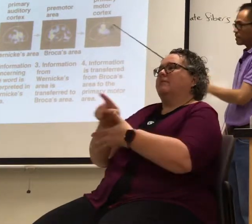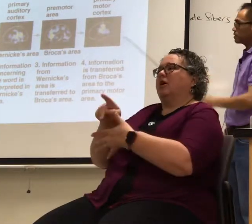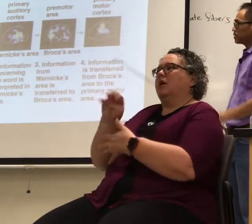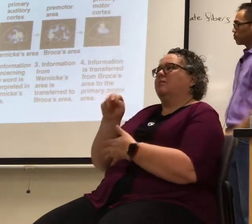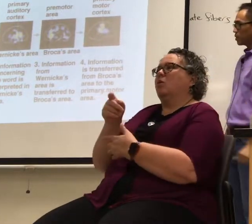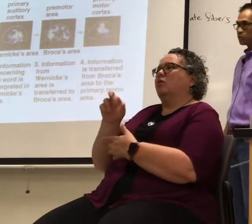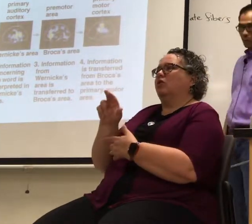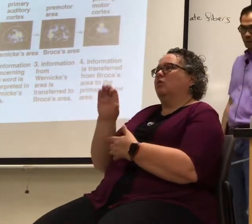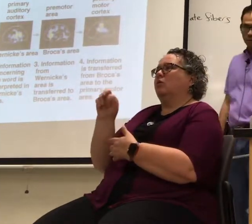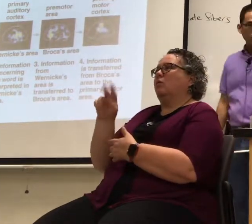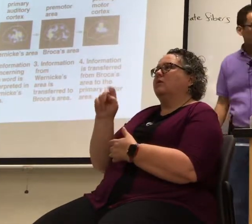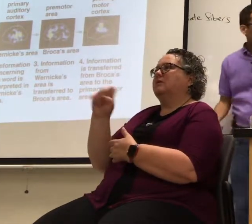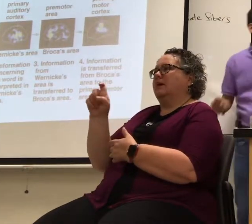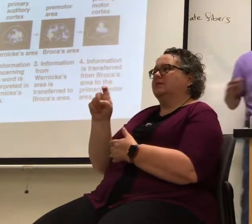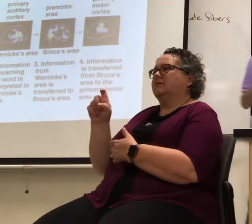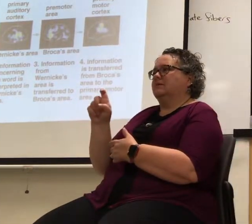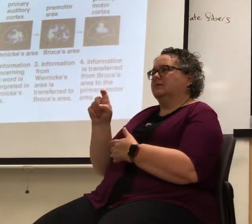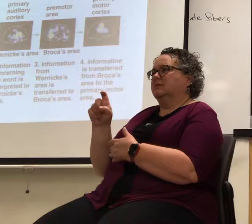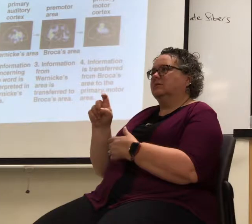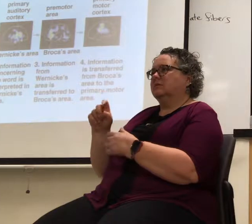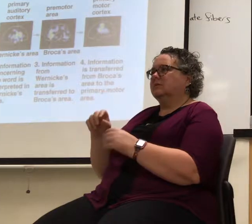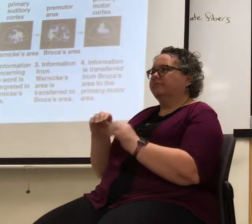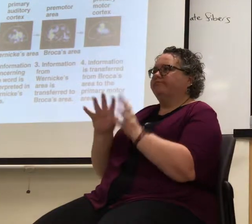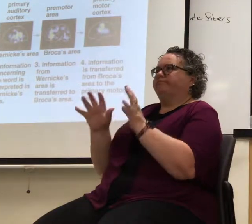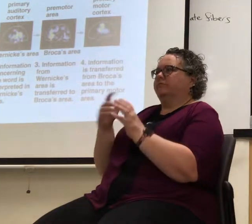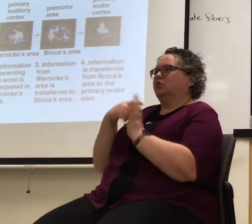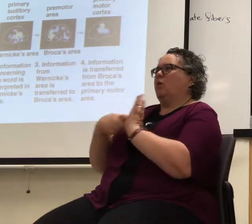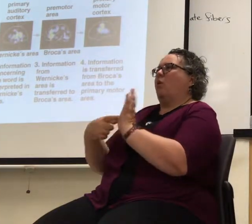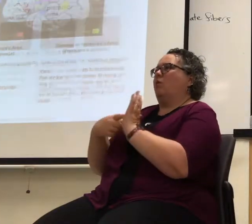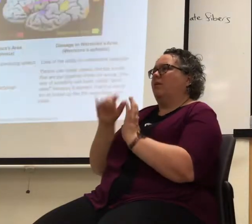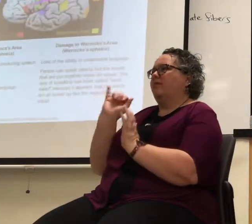Okay, so that's in sequential order.